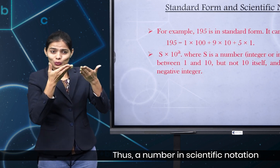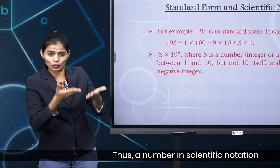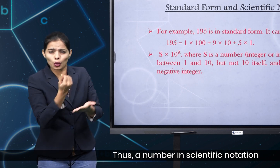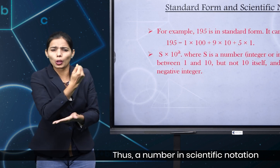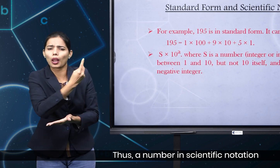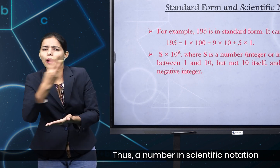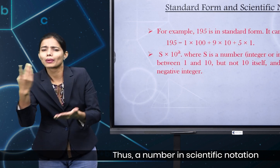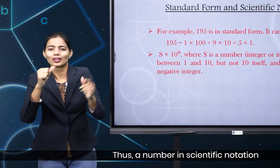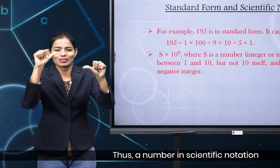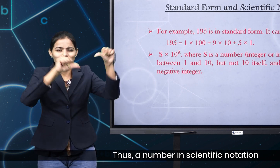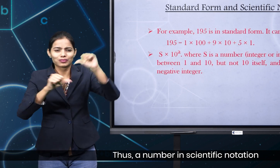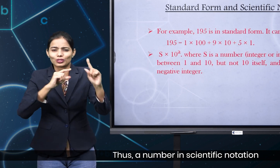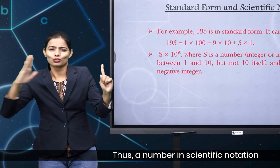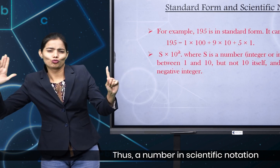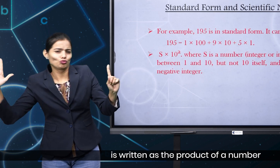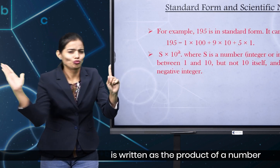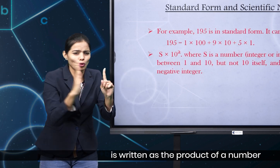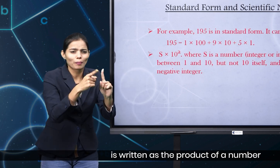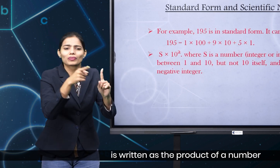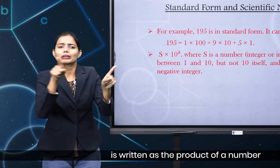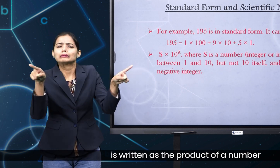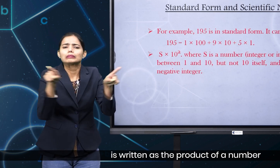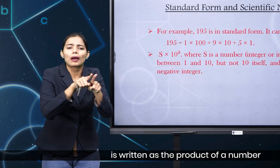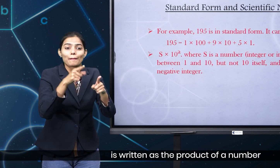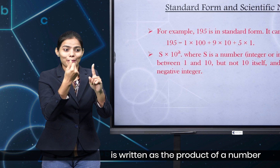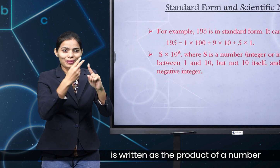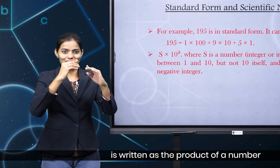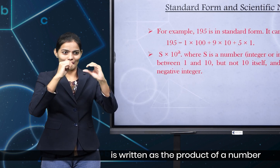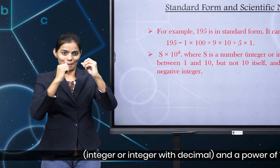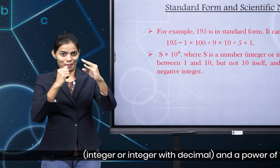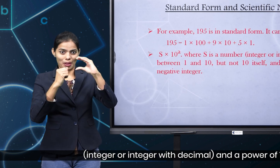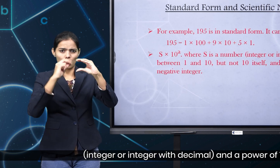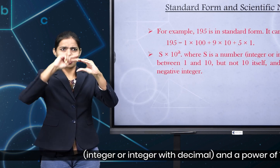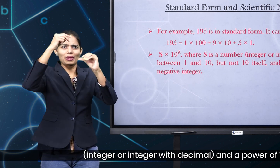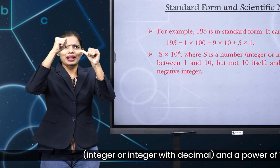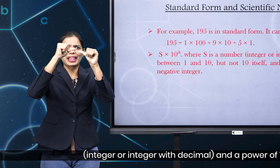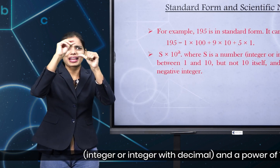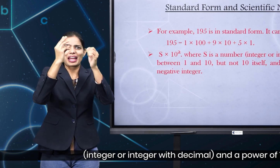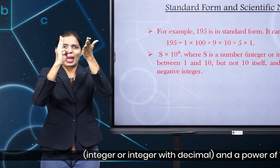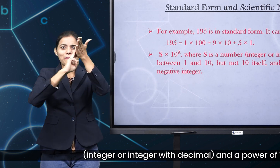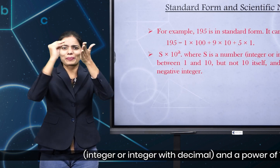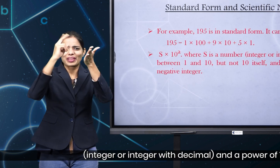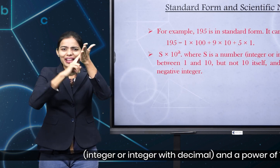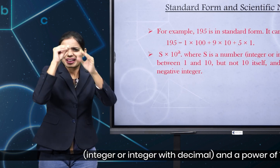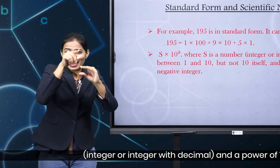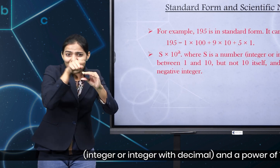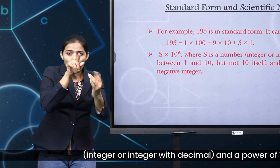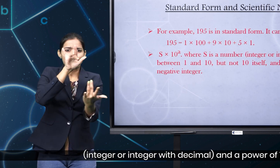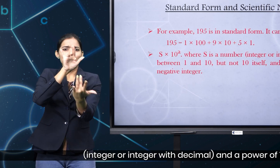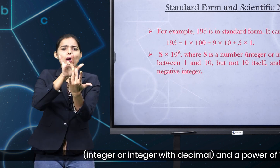Thus, a number in scientific notation is written as the product of a number, integer or integer with decimal, and the power